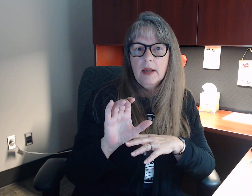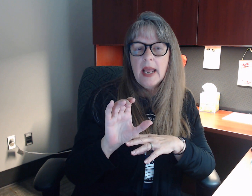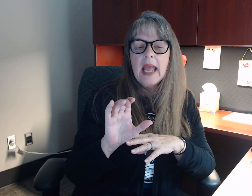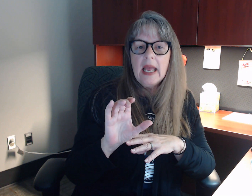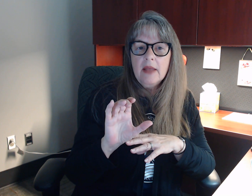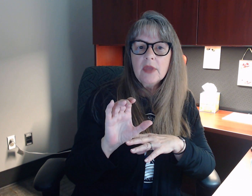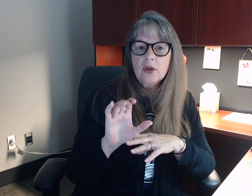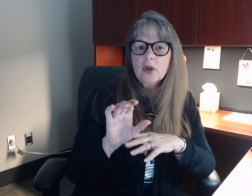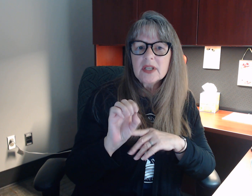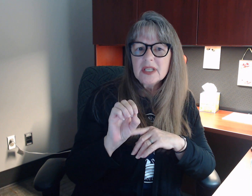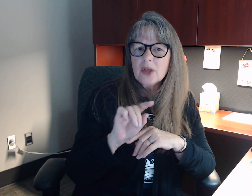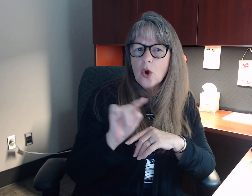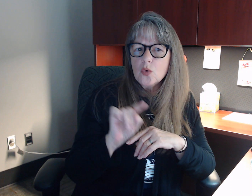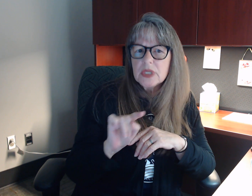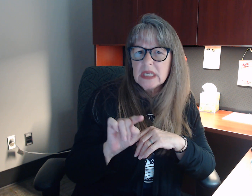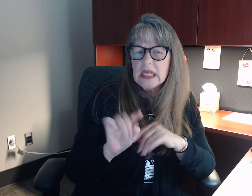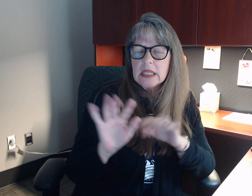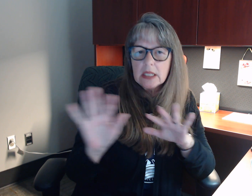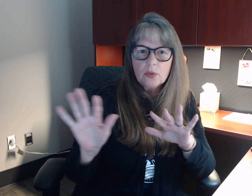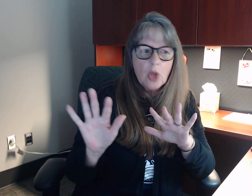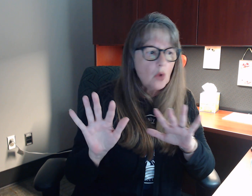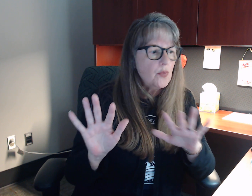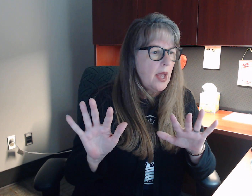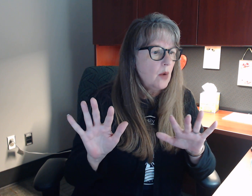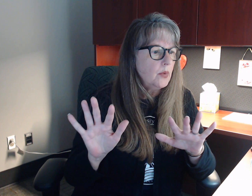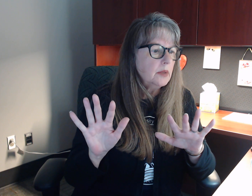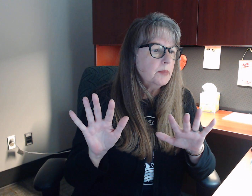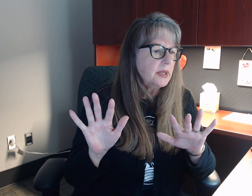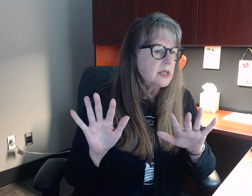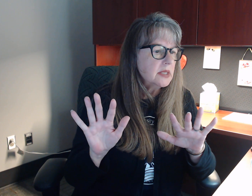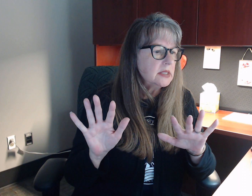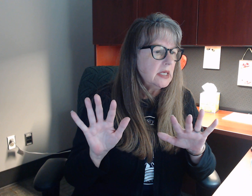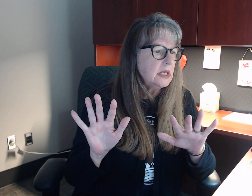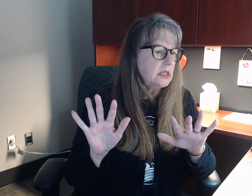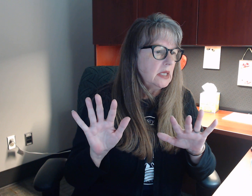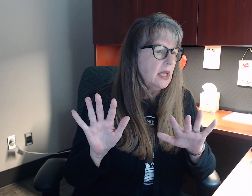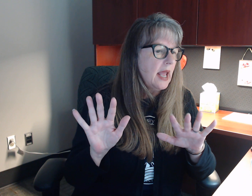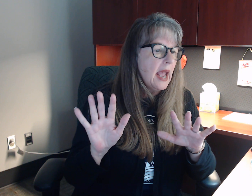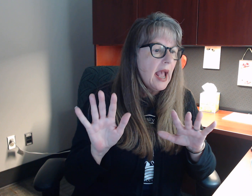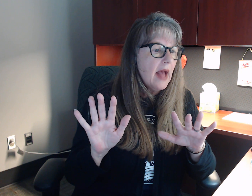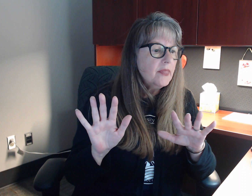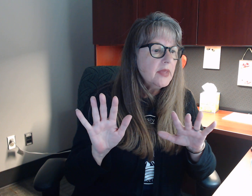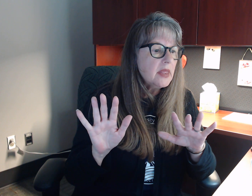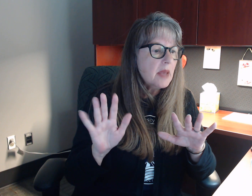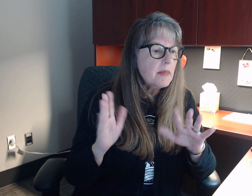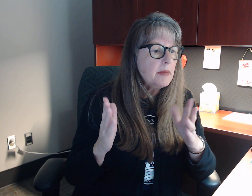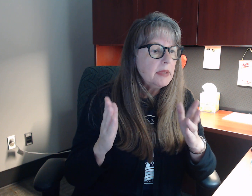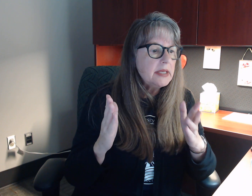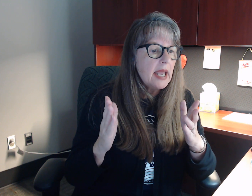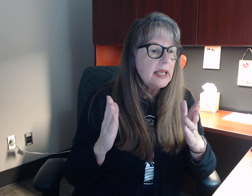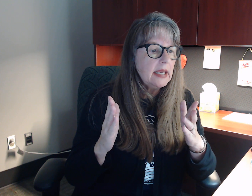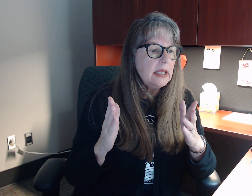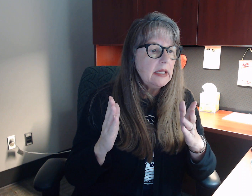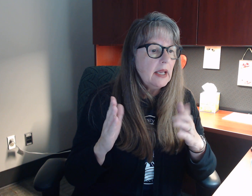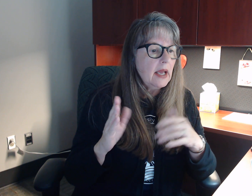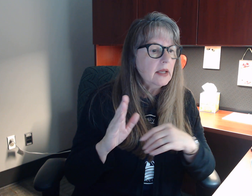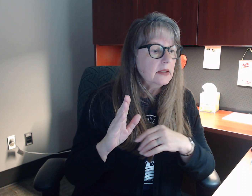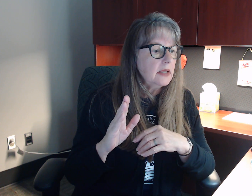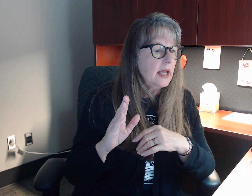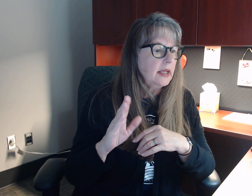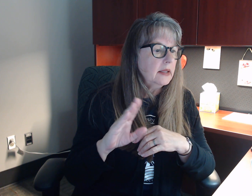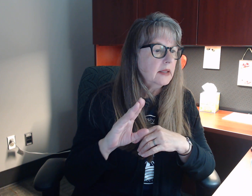And they'll know, because it's OZ, they'll know that one because it's easy. And then they may be taking like the